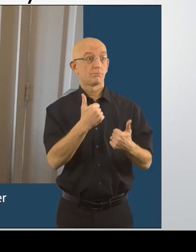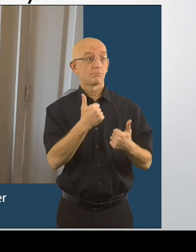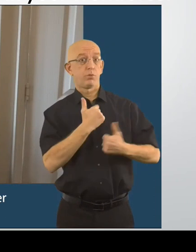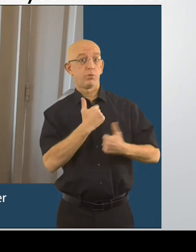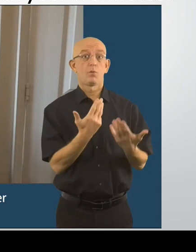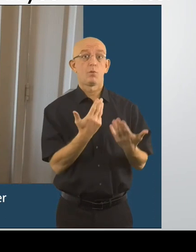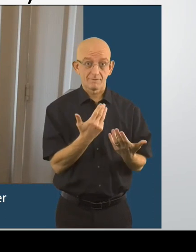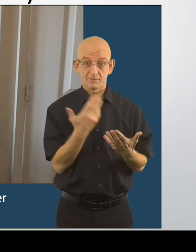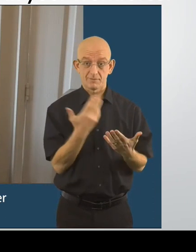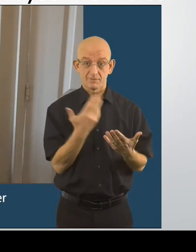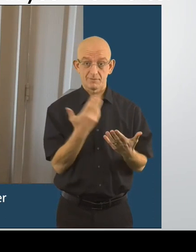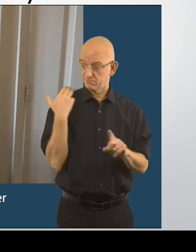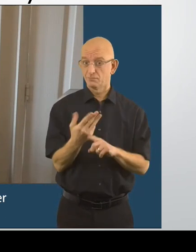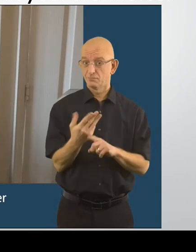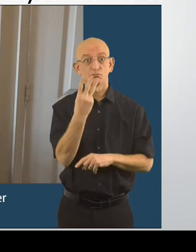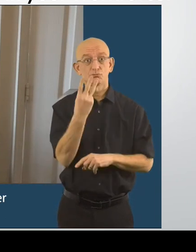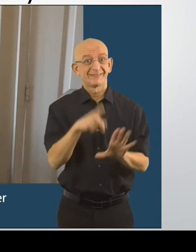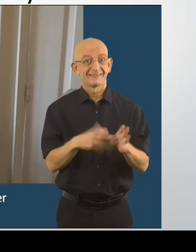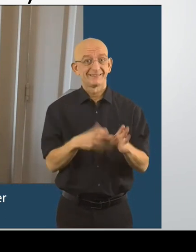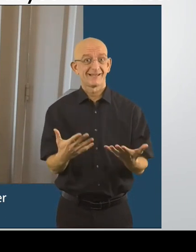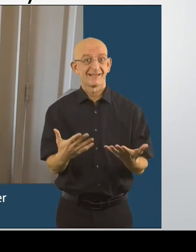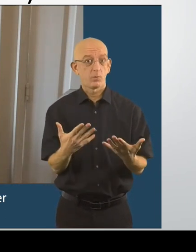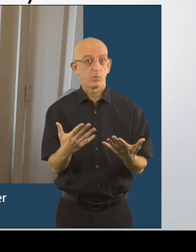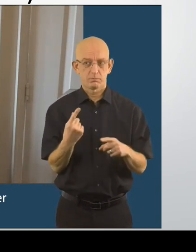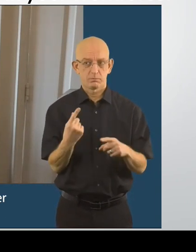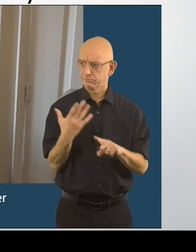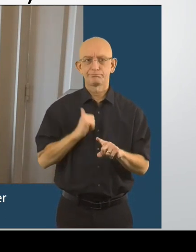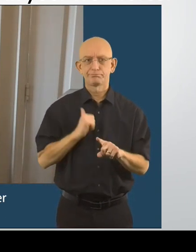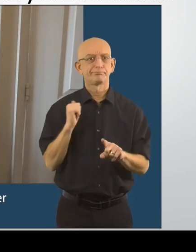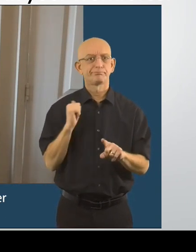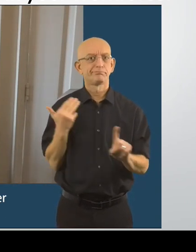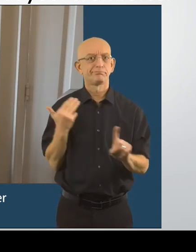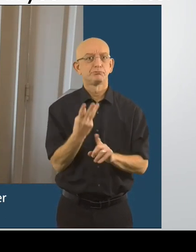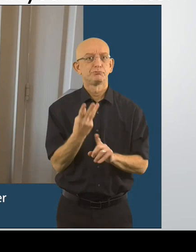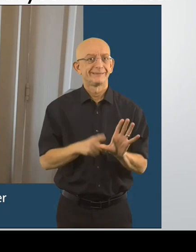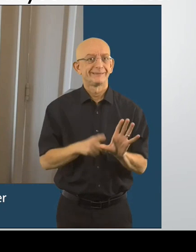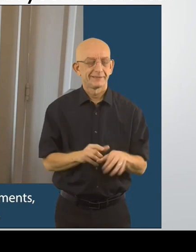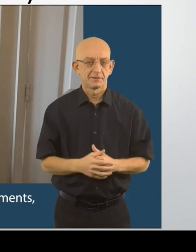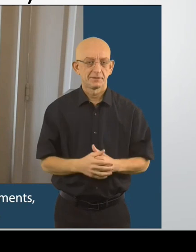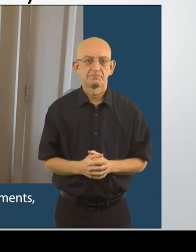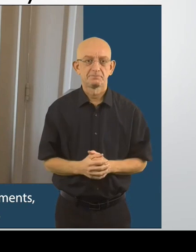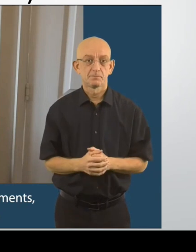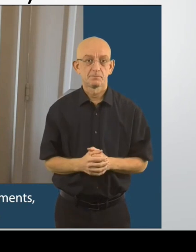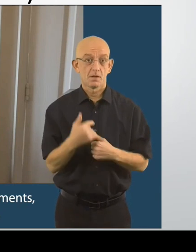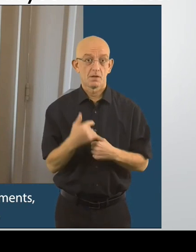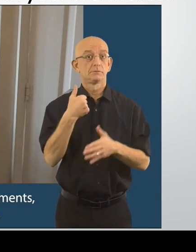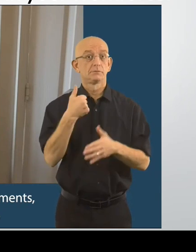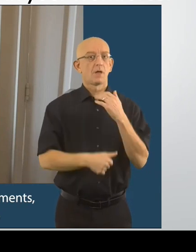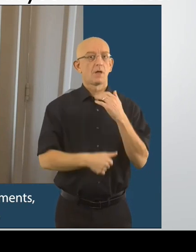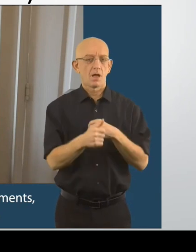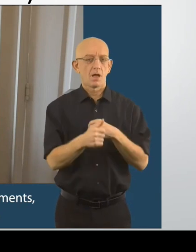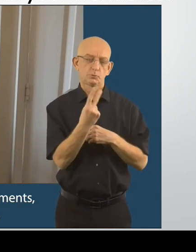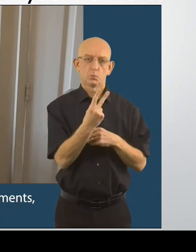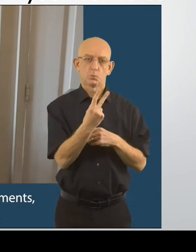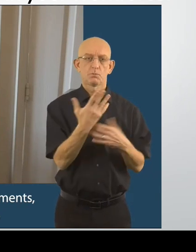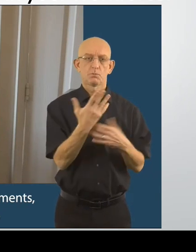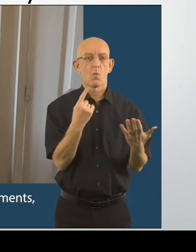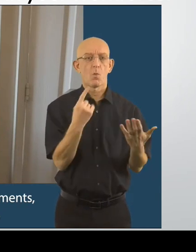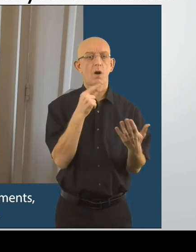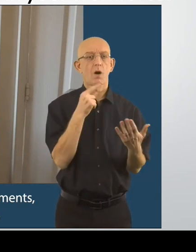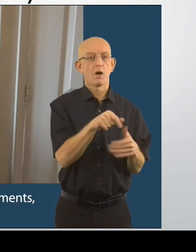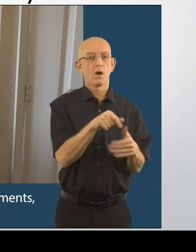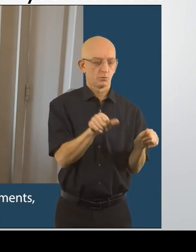So I got approved as a foster carer 3 years ago now. I began my role